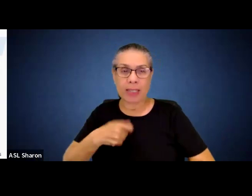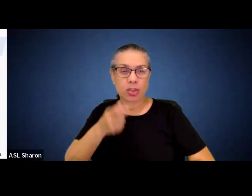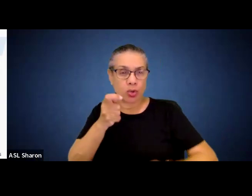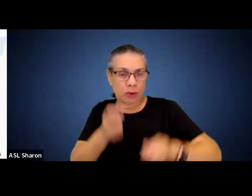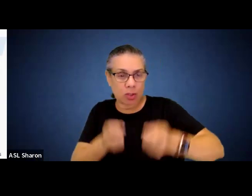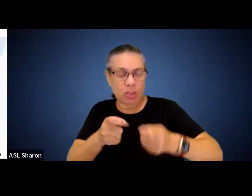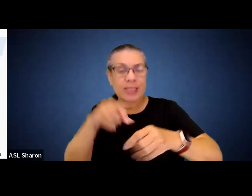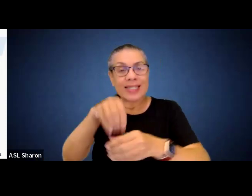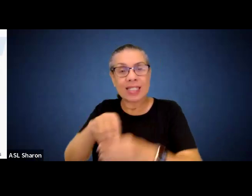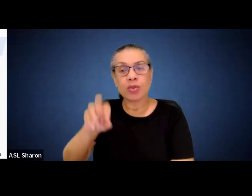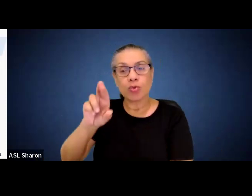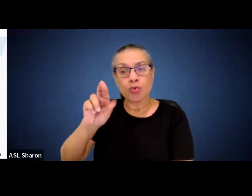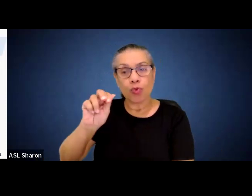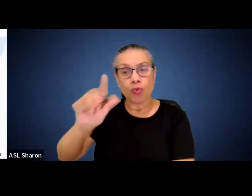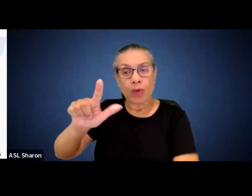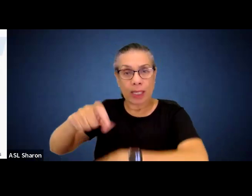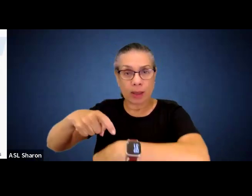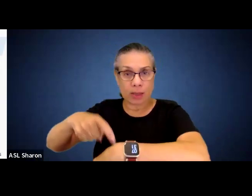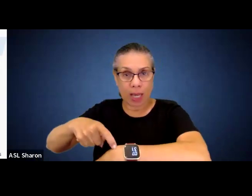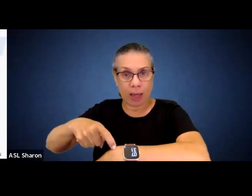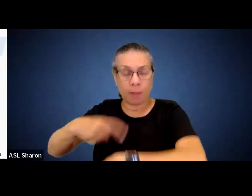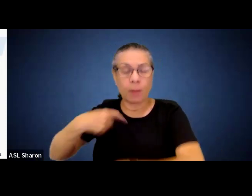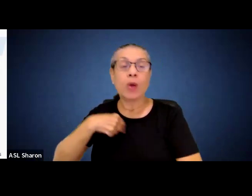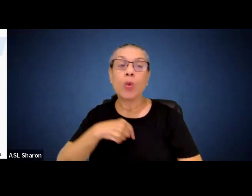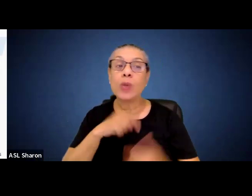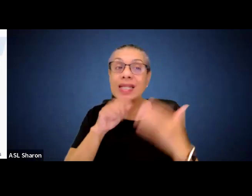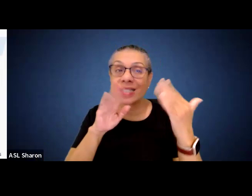in real time, and we expect schools to move forward.